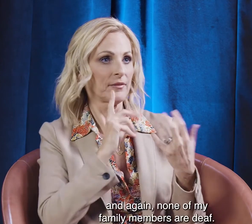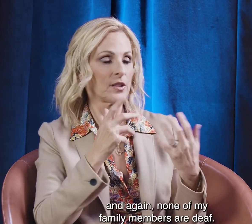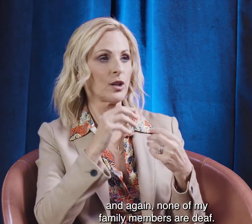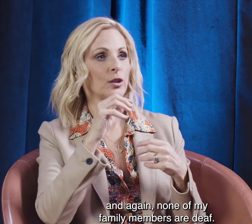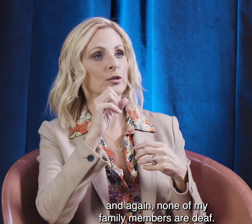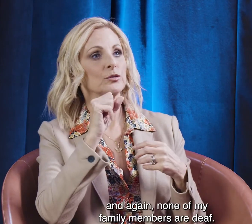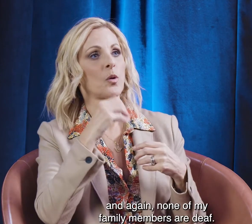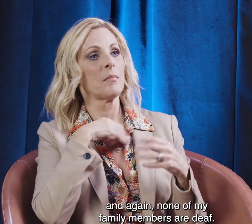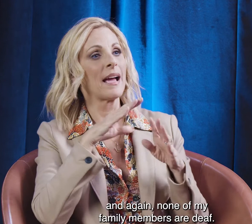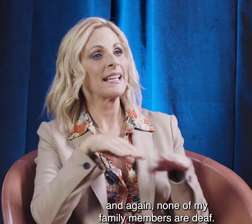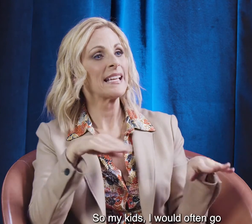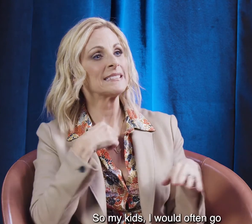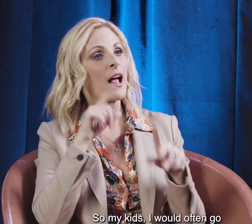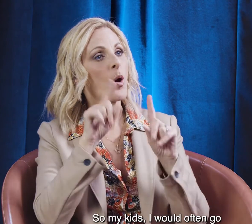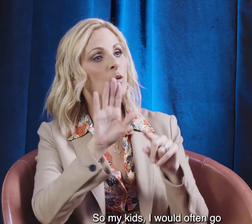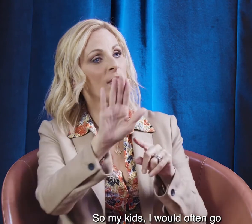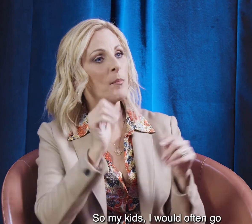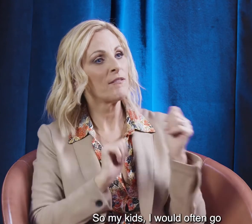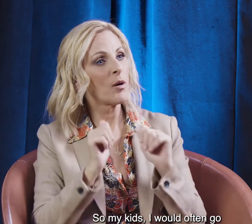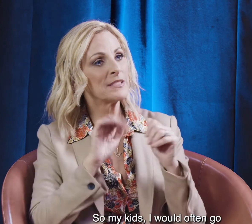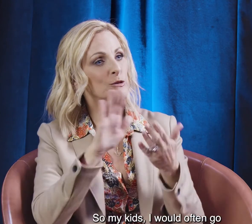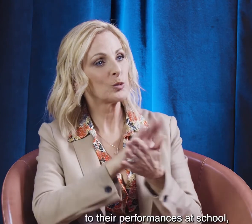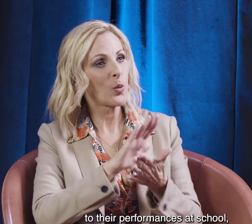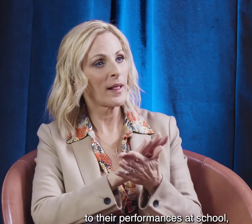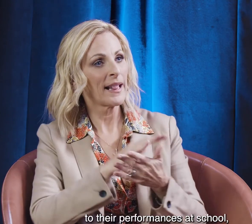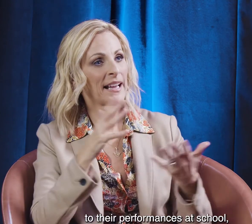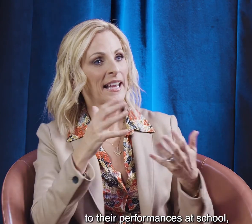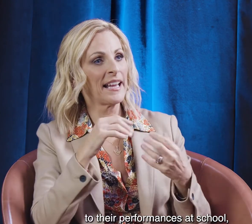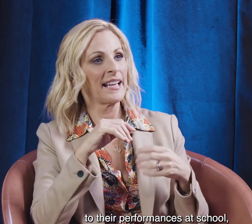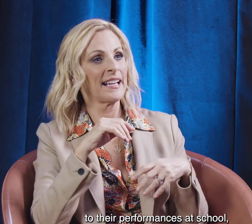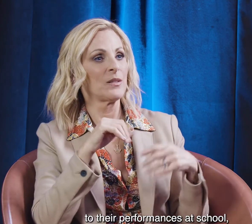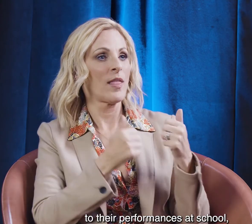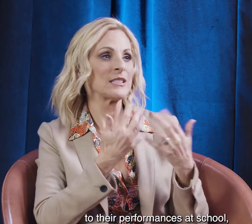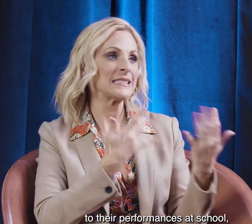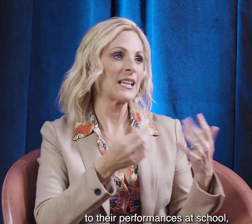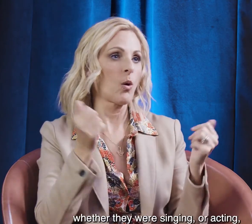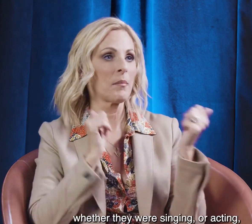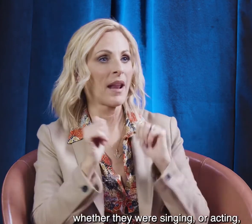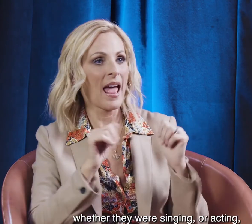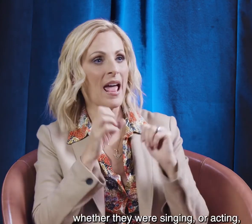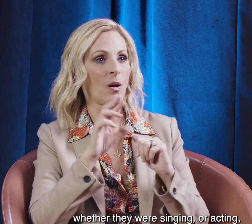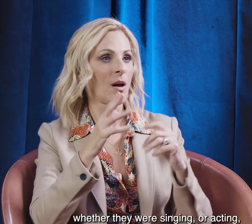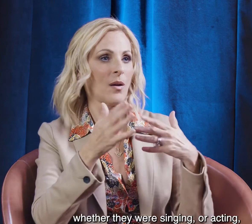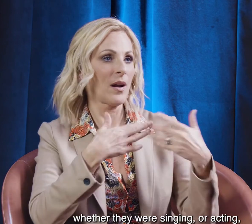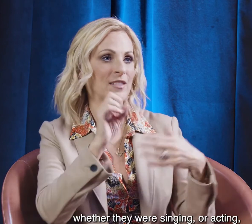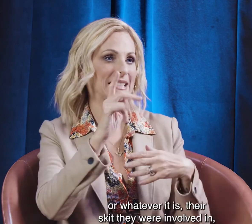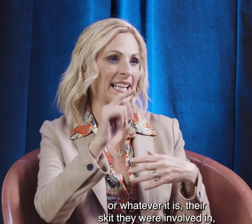I, and again, none of my family members are deaf. So my kids, I would often go to their performances at school, whether they were singing or acting or whatever